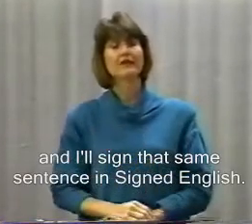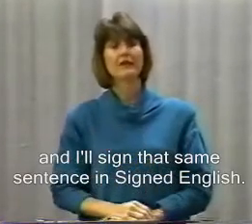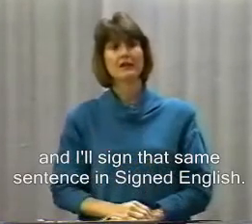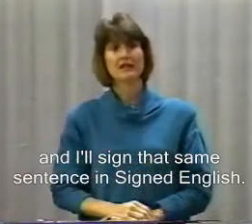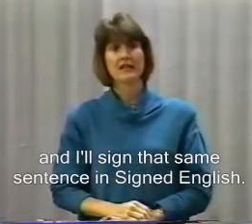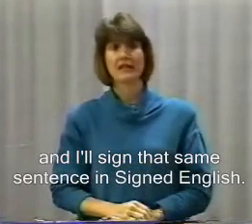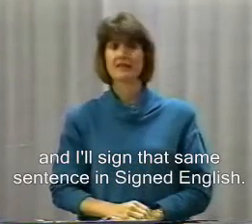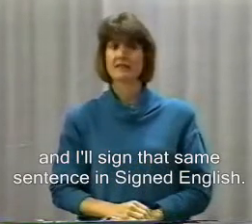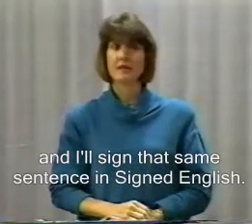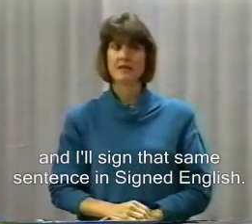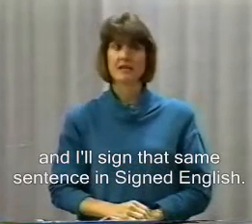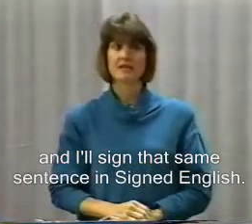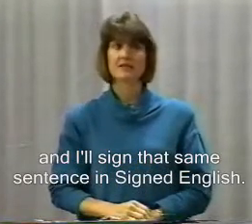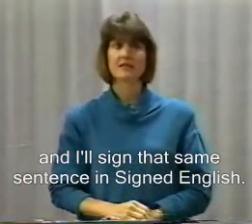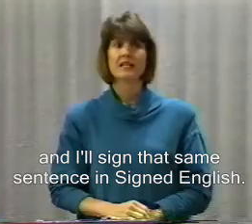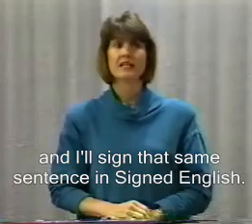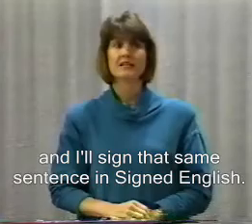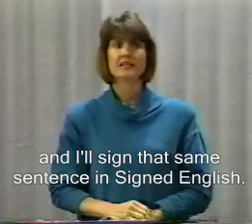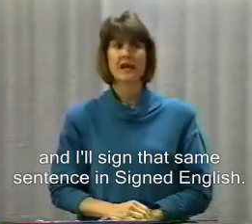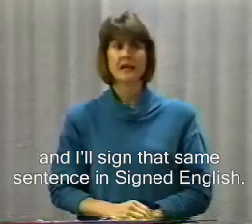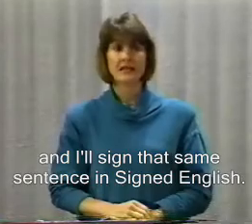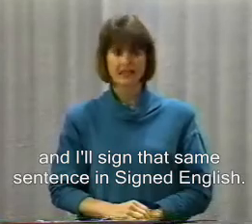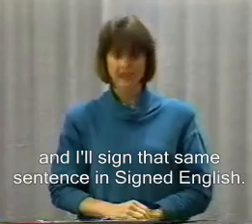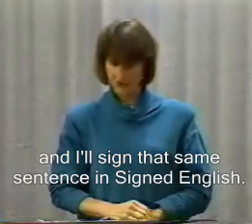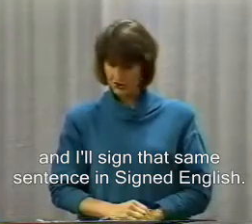And I'll sign that same sentence in Signed English.